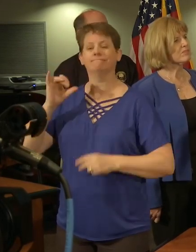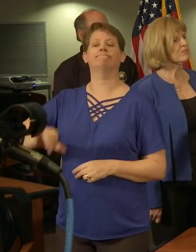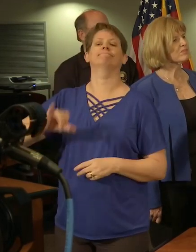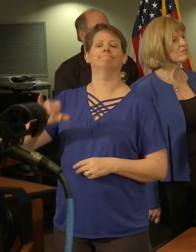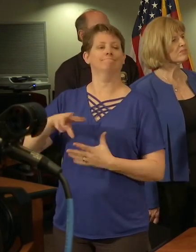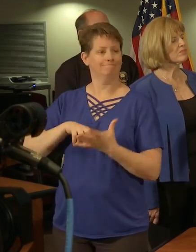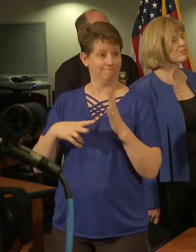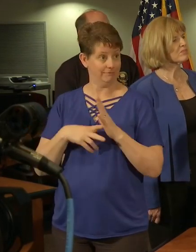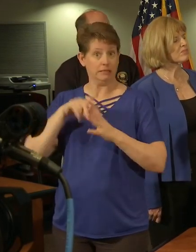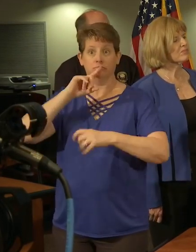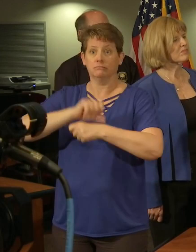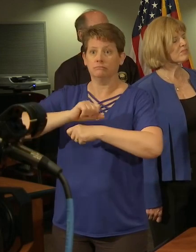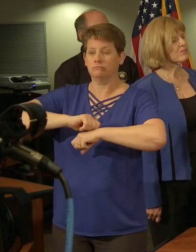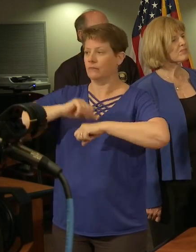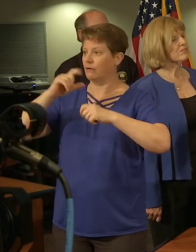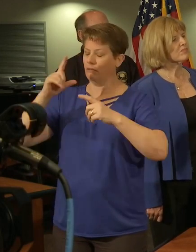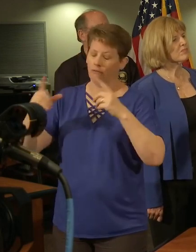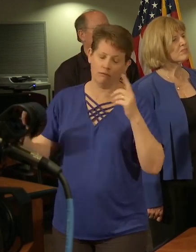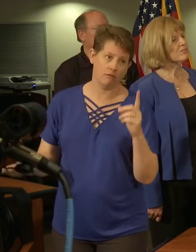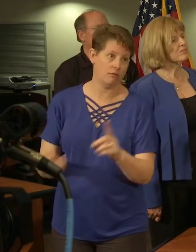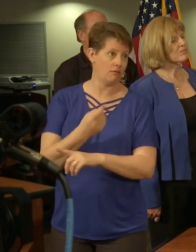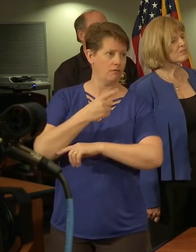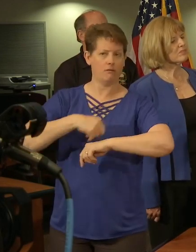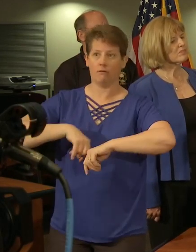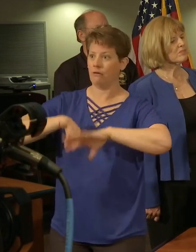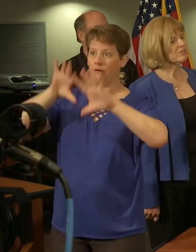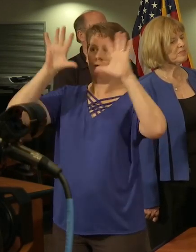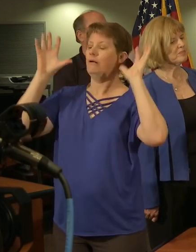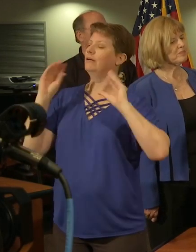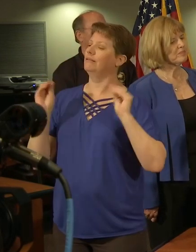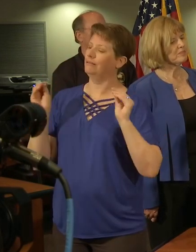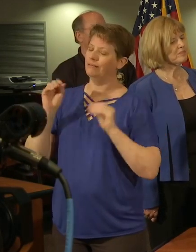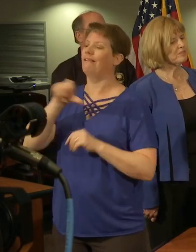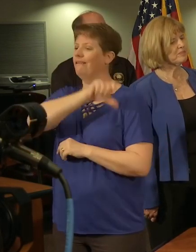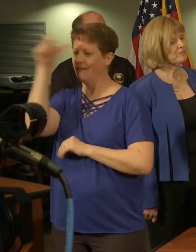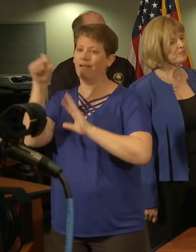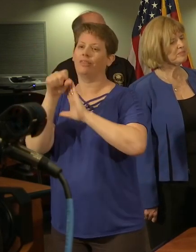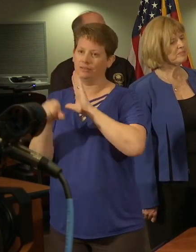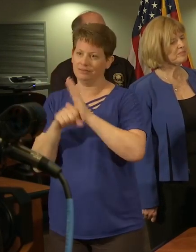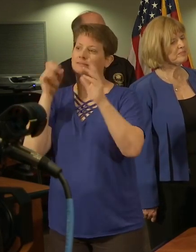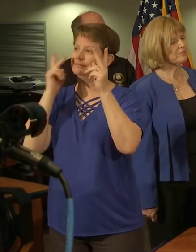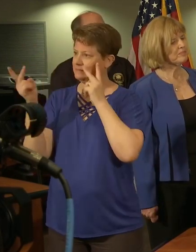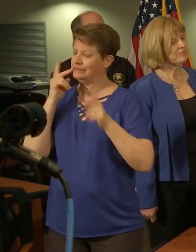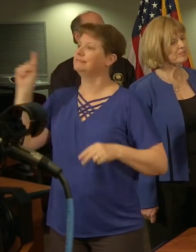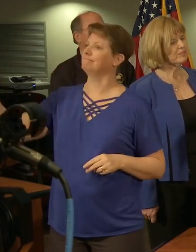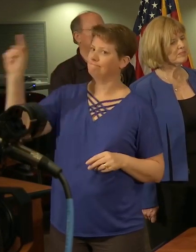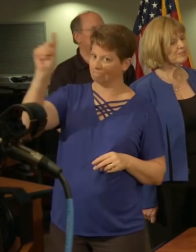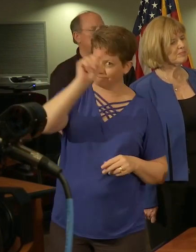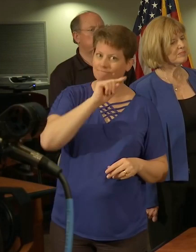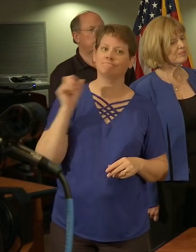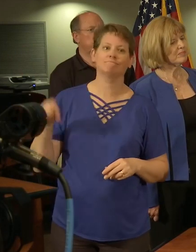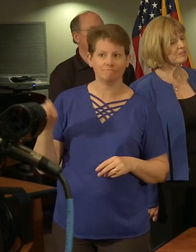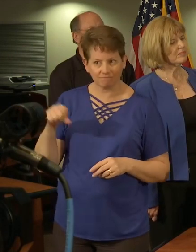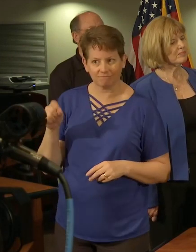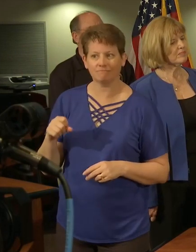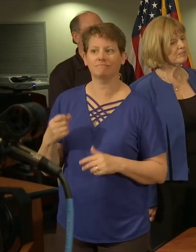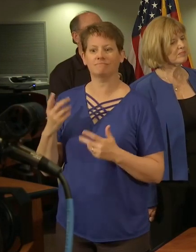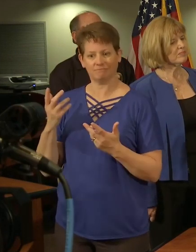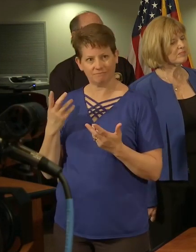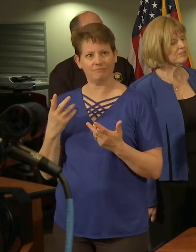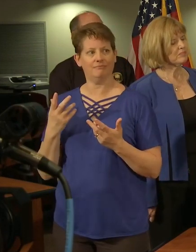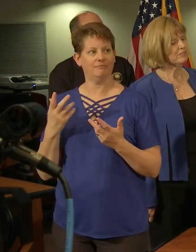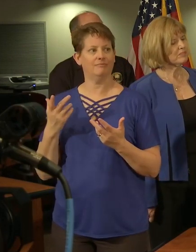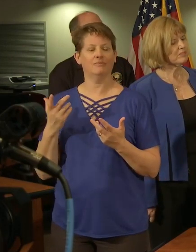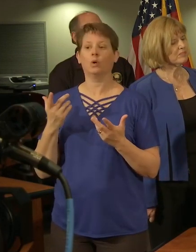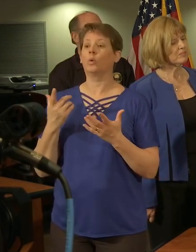is something that is completely out of control. We've seen it in other states. And so to do what